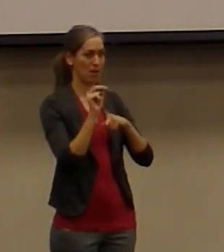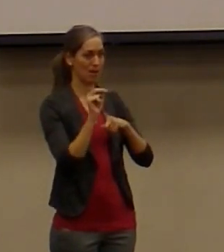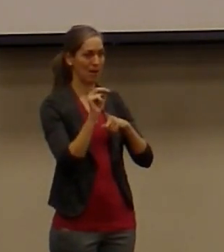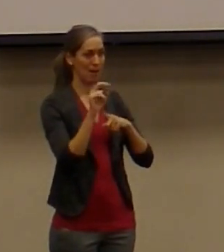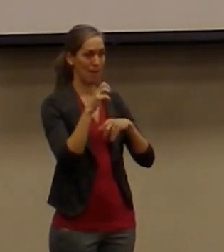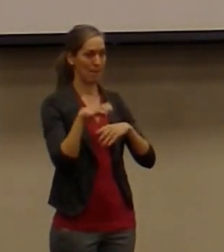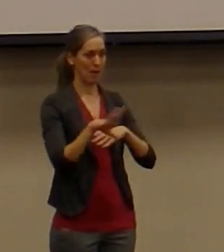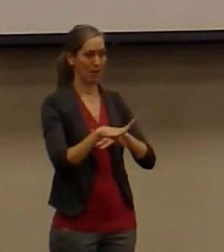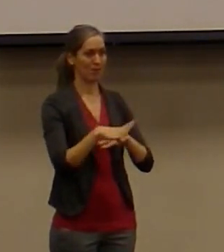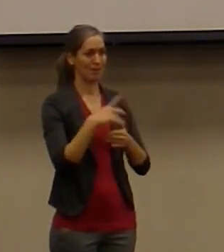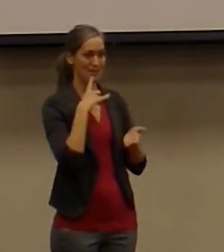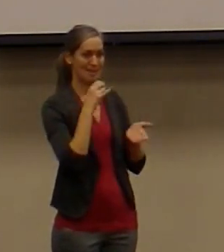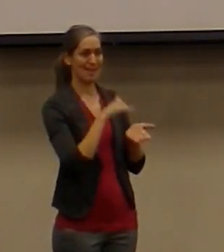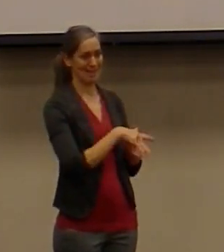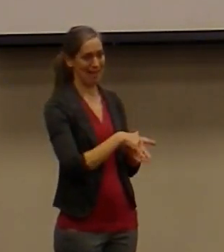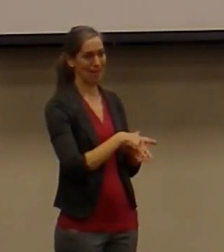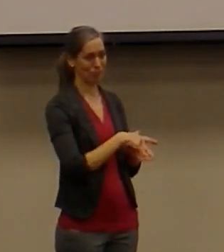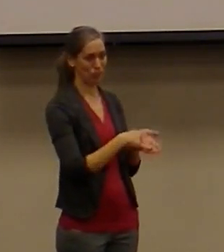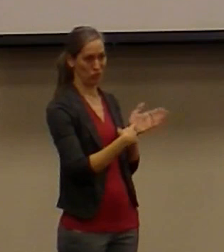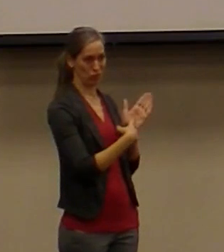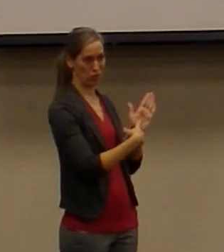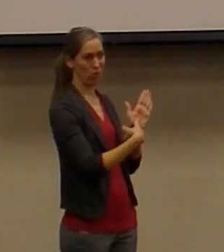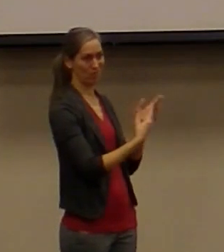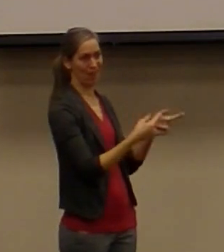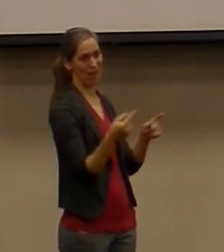So what are the people going to do?